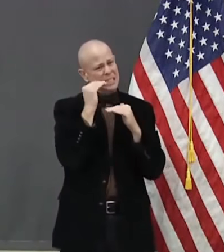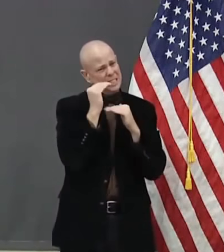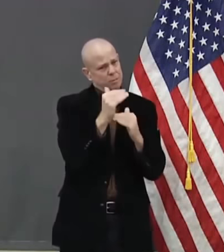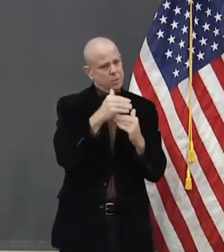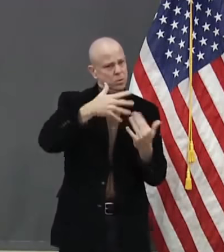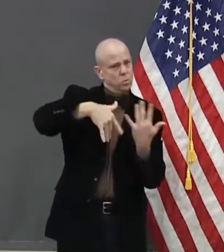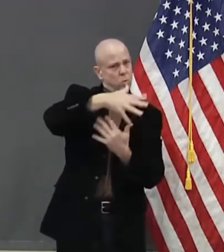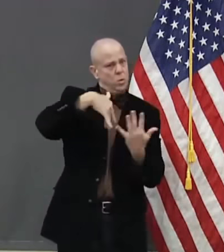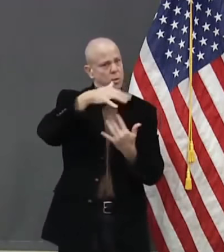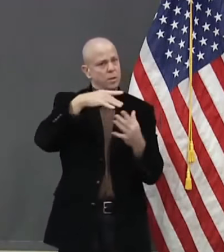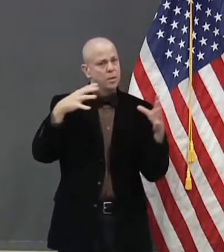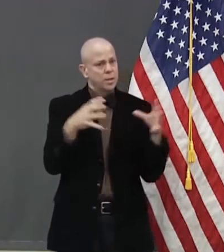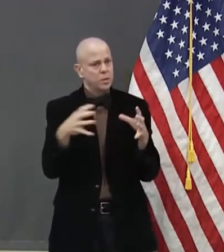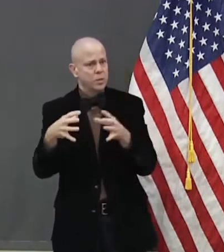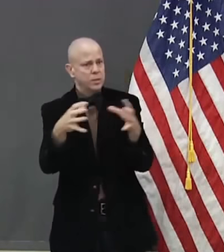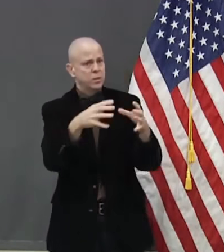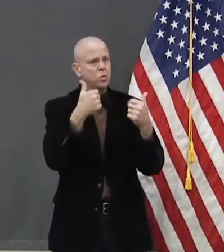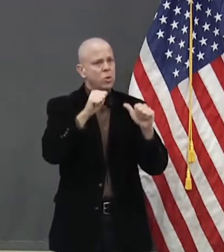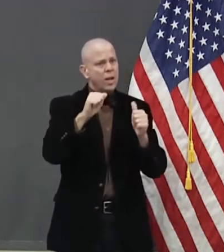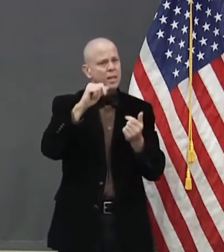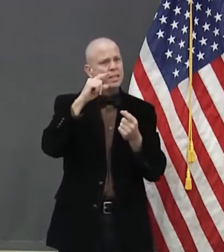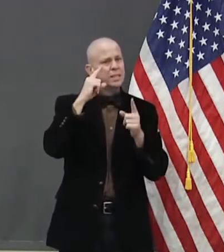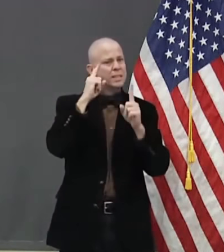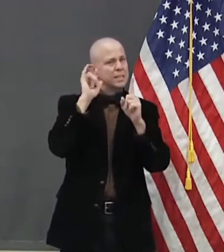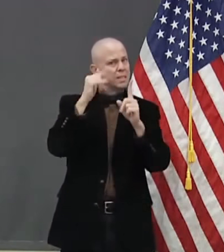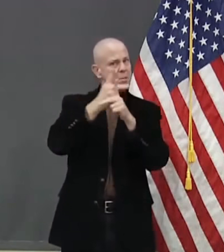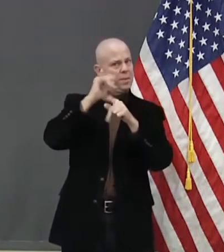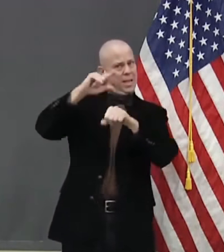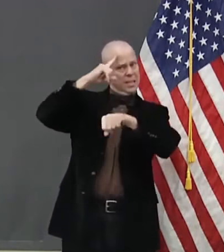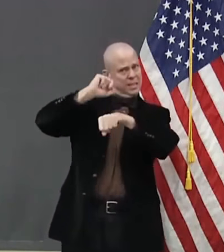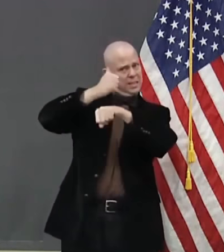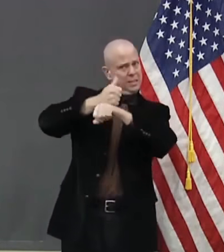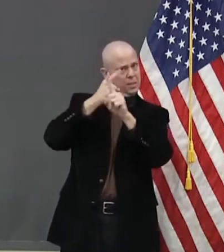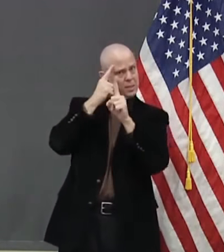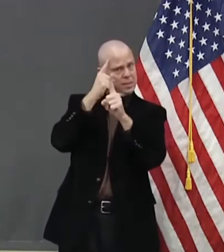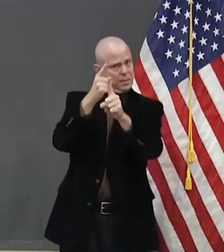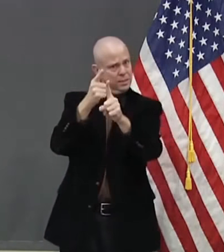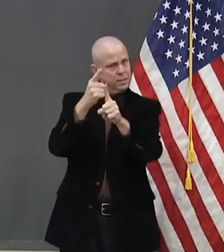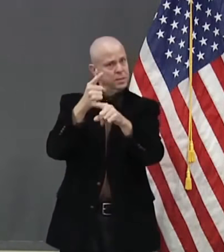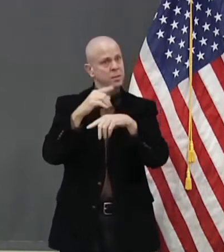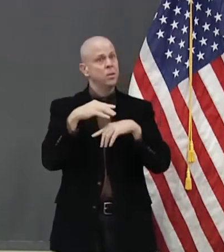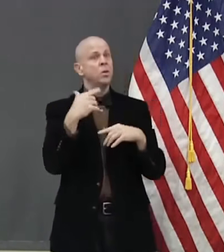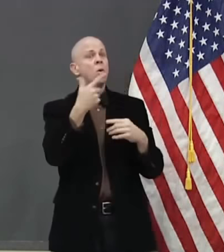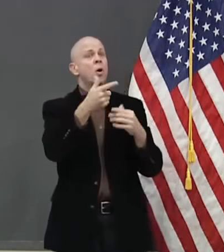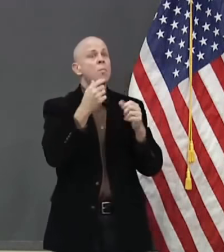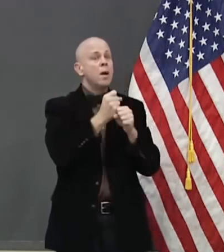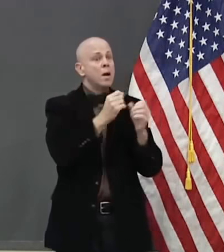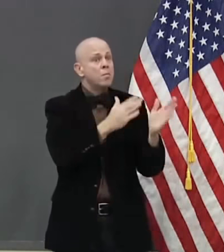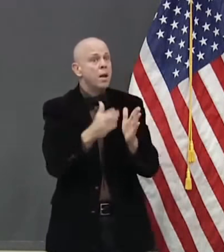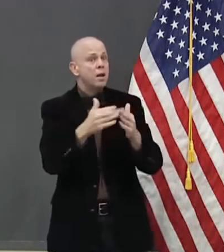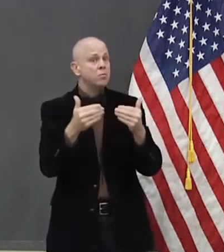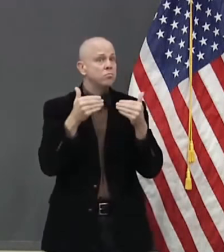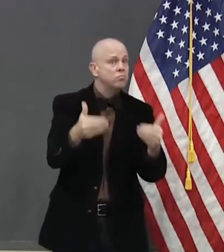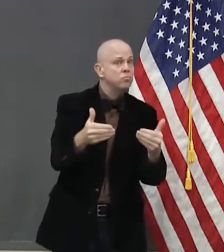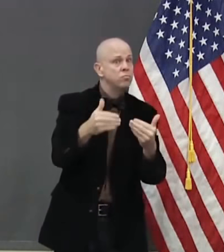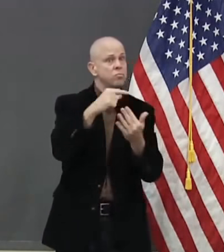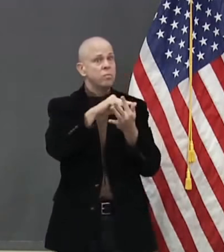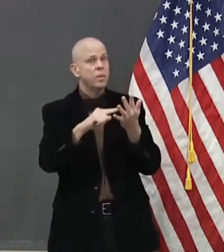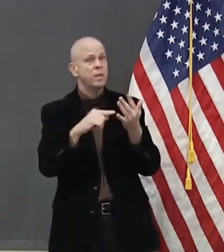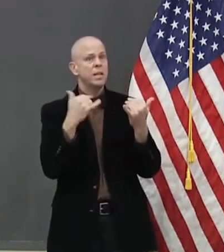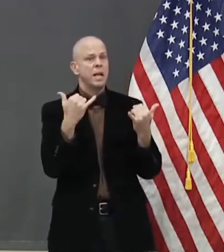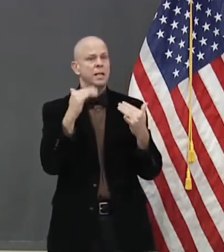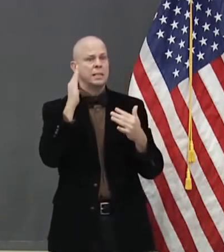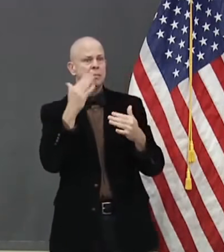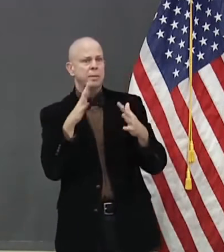on social gatherings as your guide. If you've already made plans that don't fall in this guidance, please change